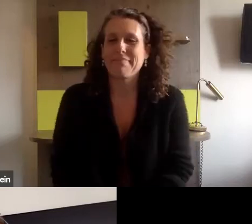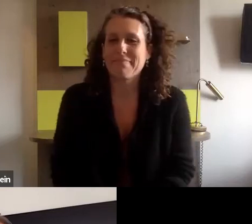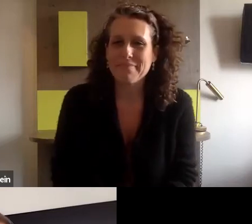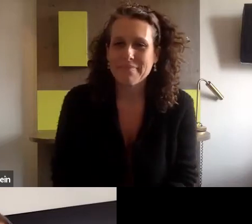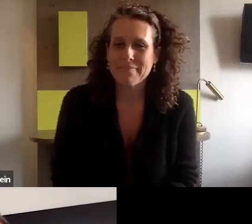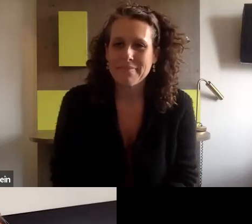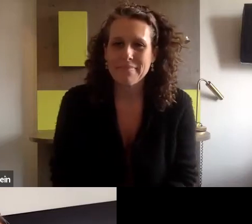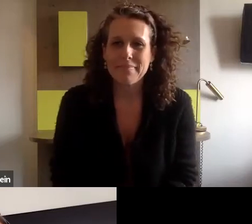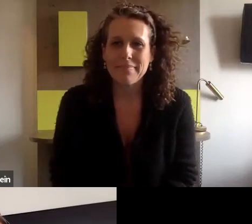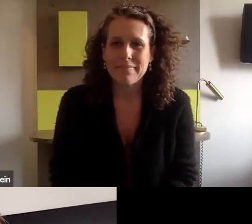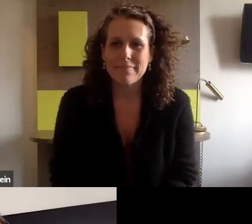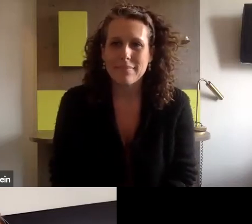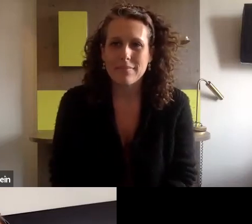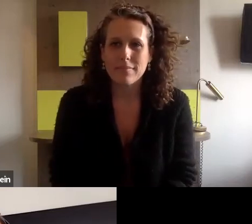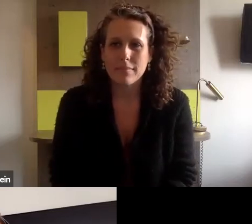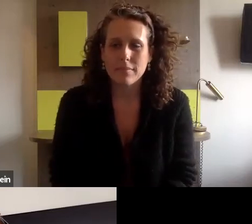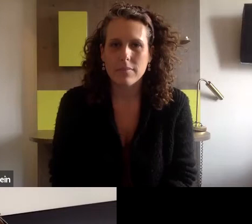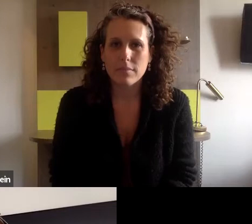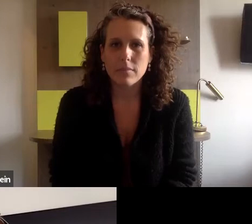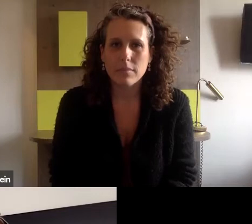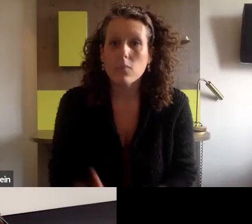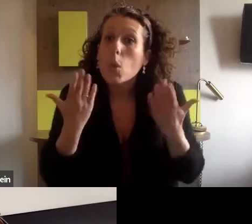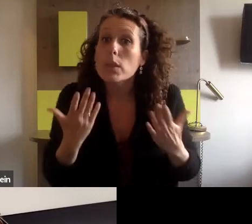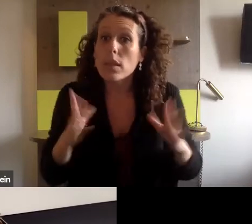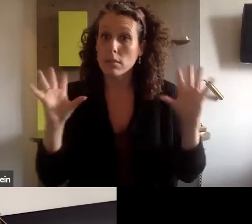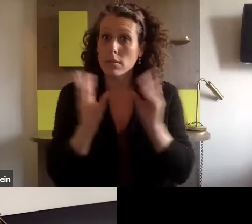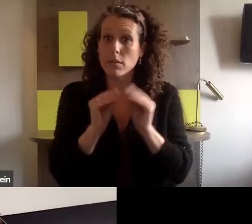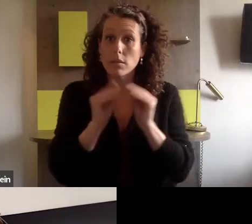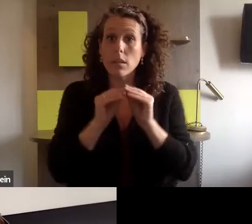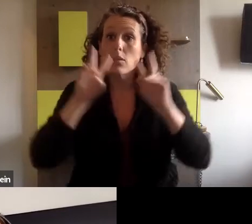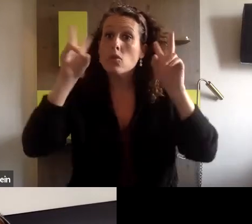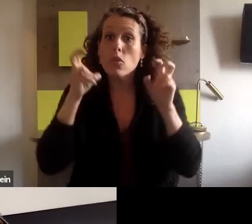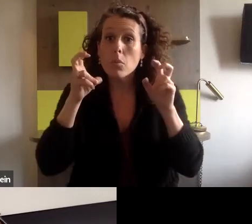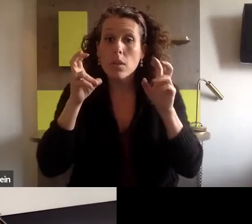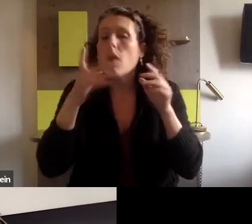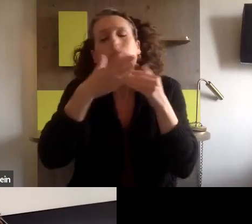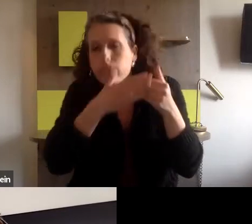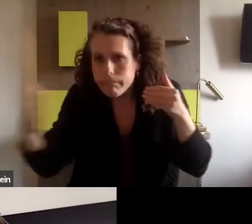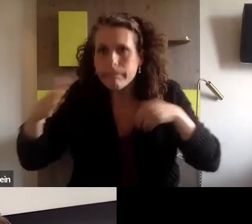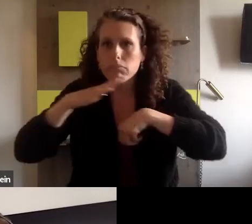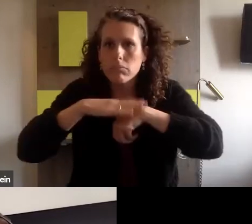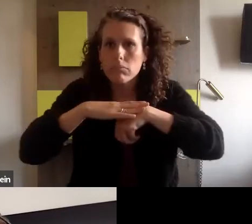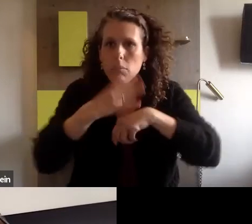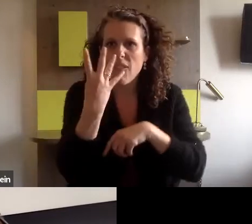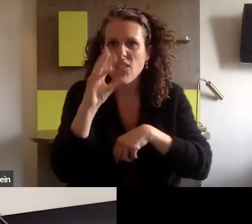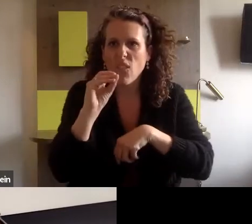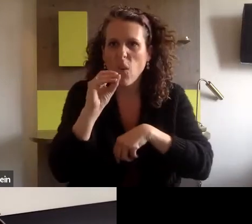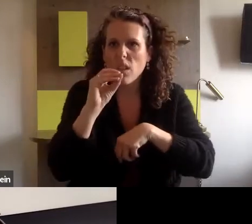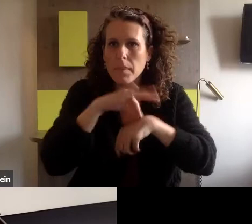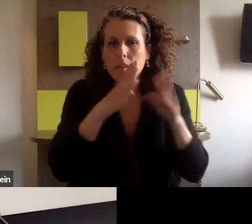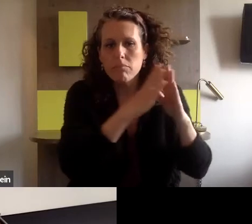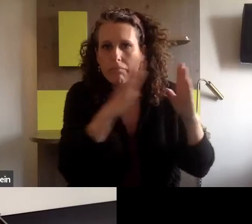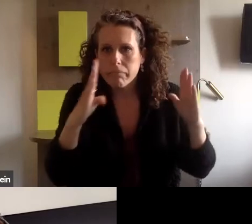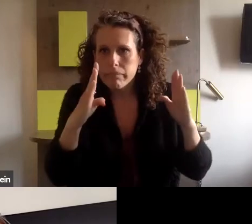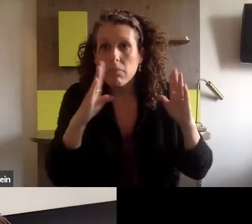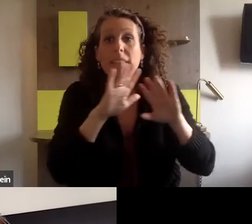So the webinar today will be about 40 minutes long, plus we'll have about 15 to 20 minutes